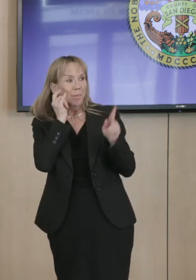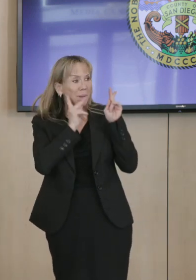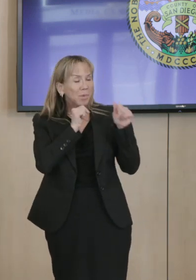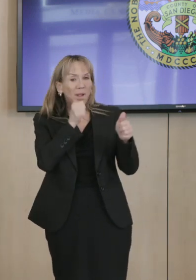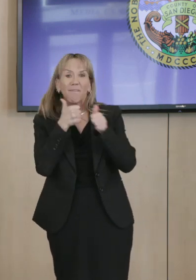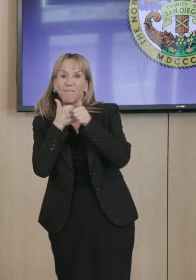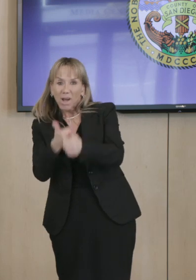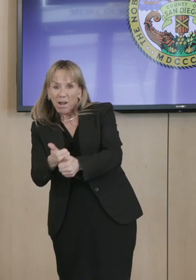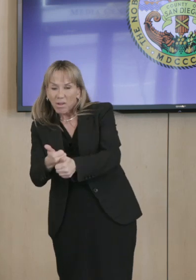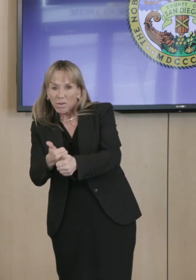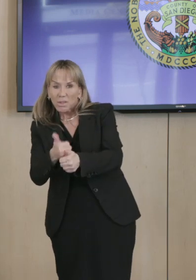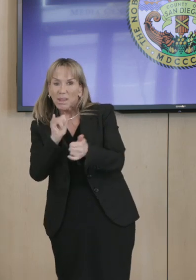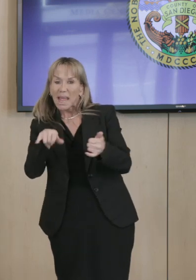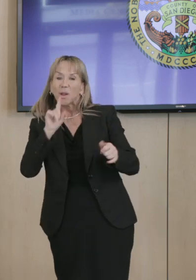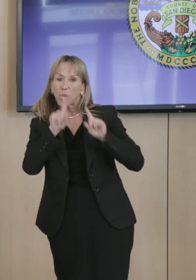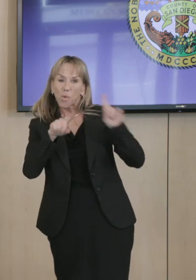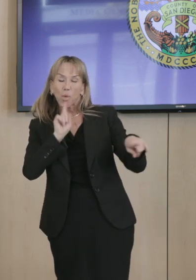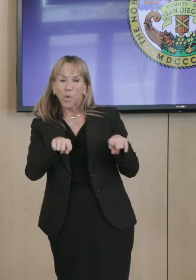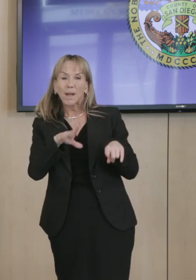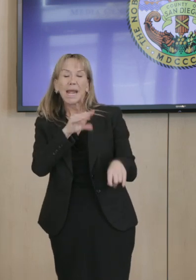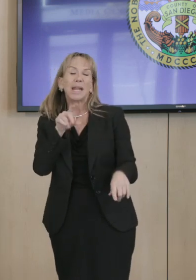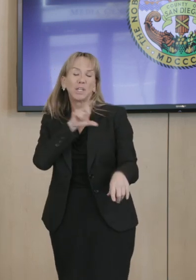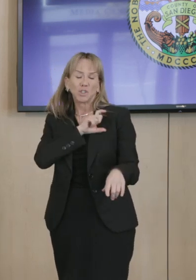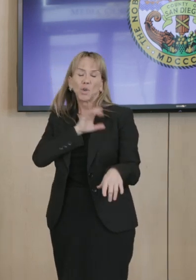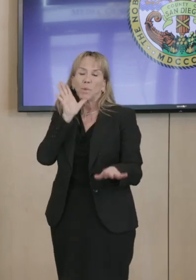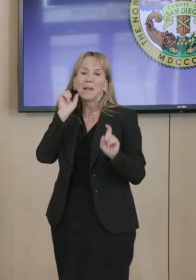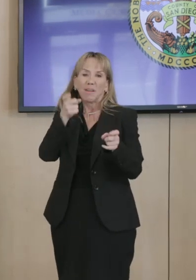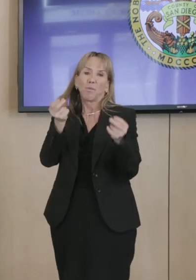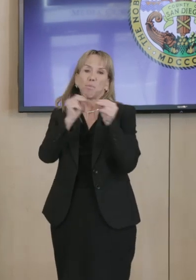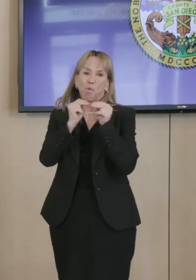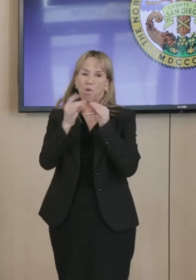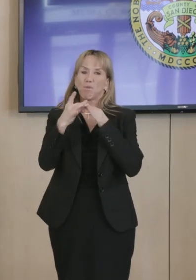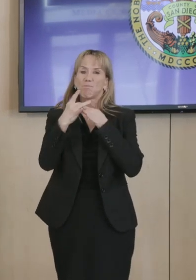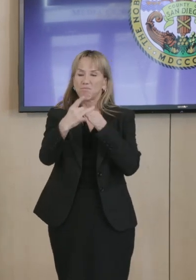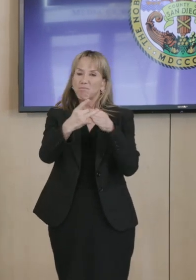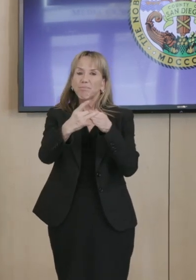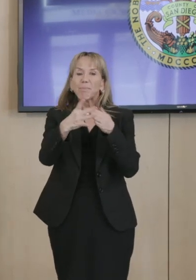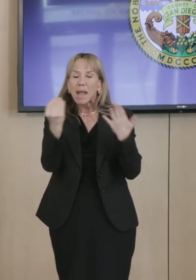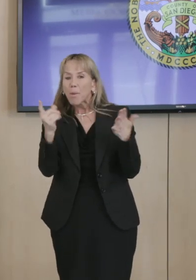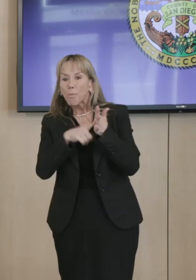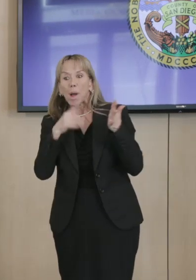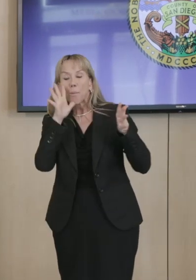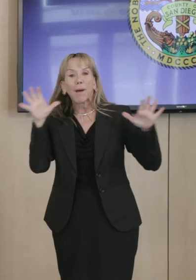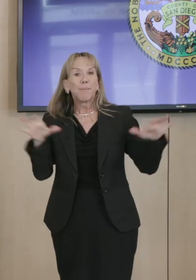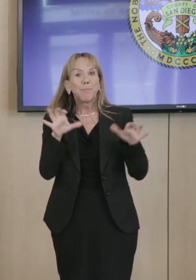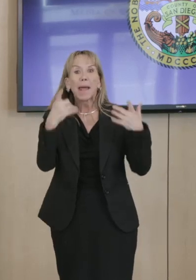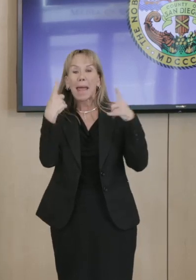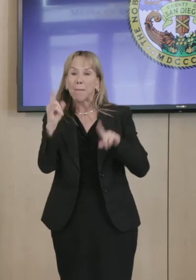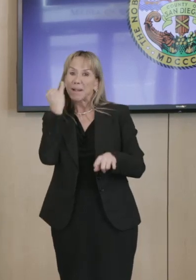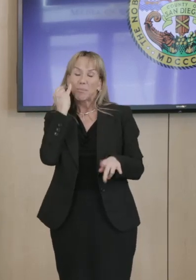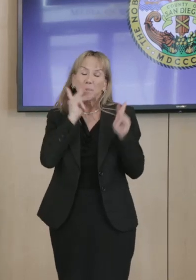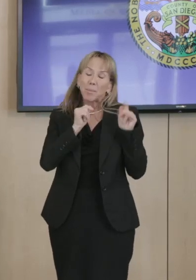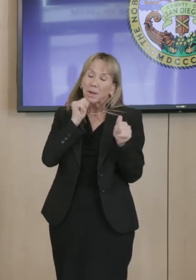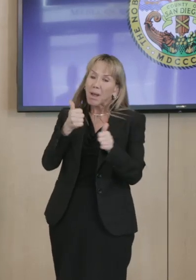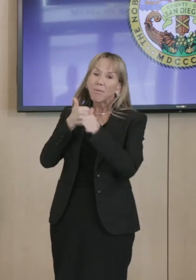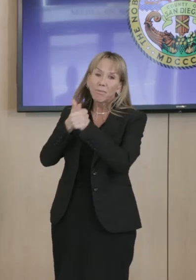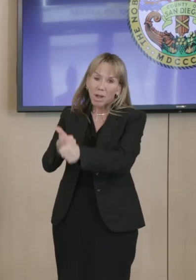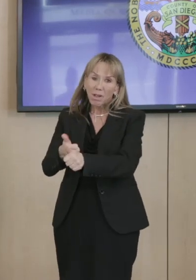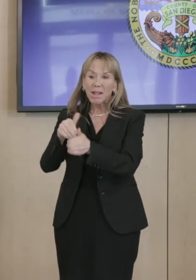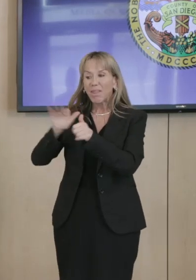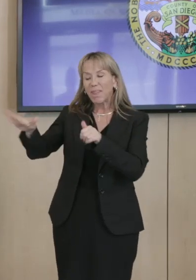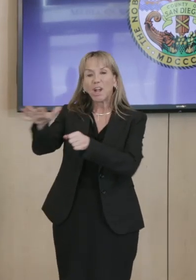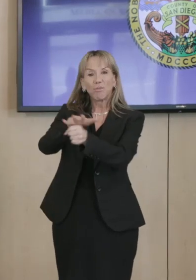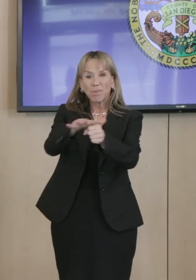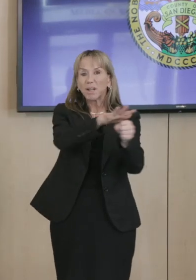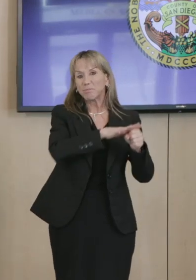that, and the sheriff can provide further advice and guidance on the specific actions they will take, as can the individual jurisdictions and their police forces in